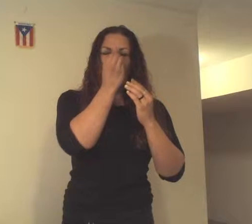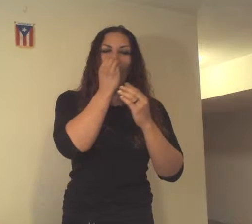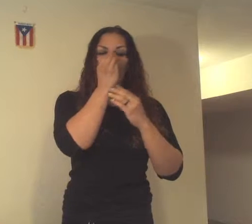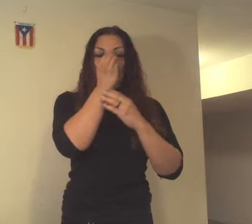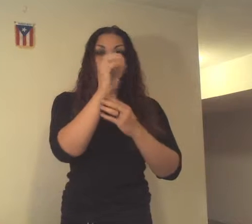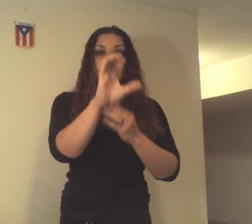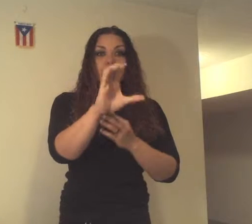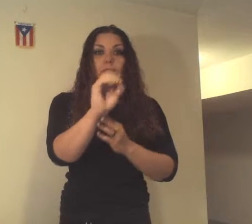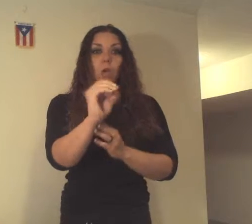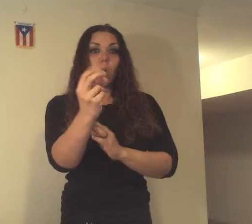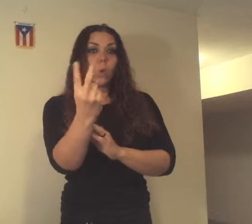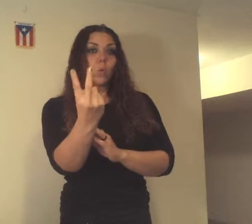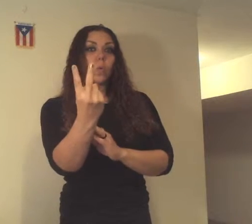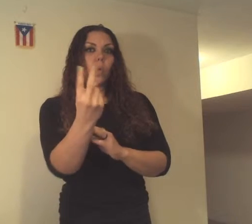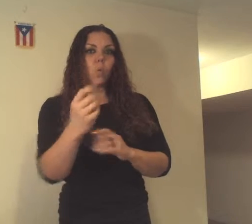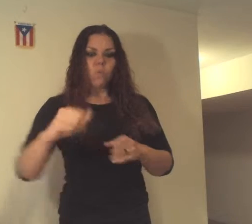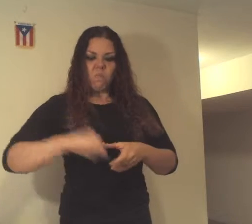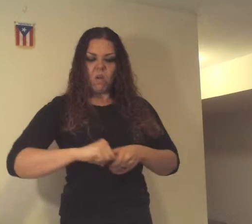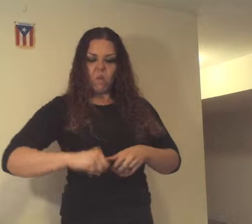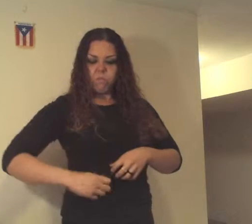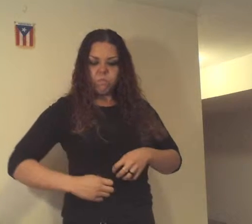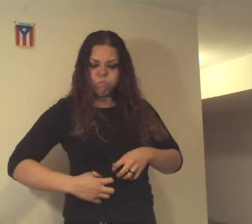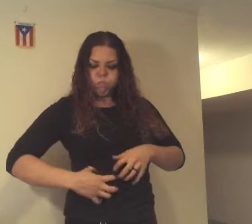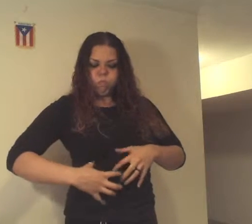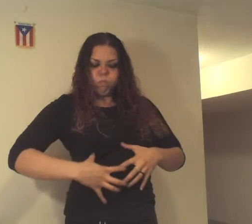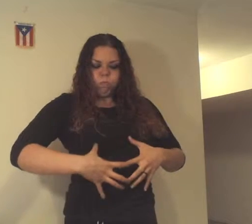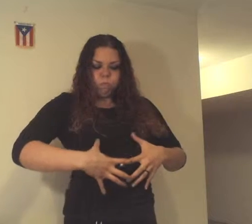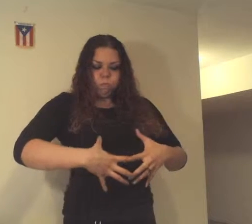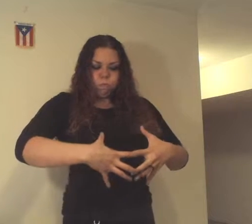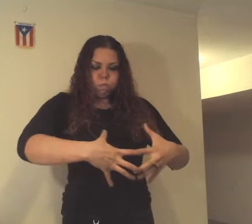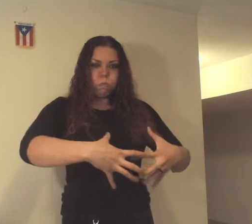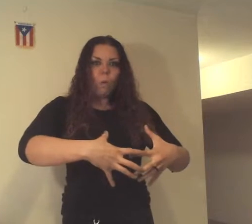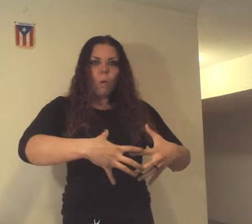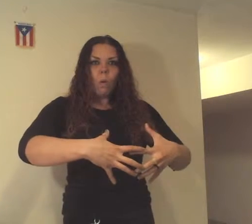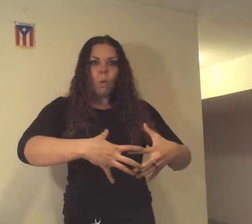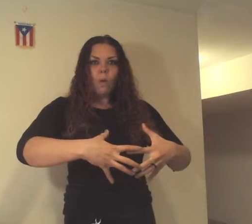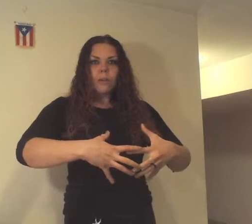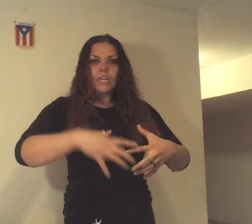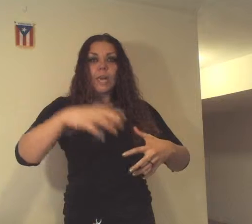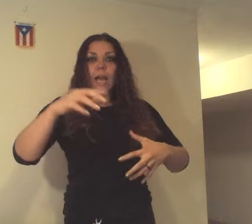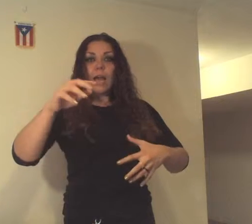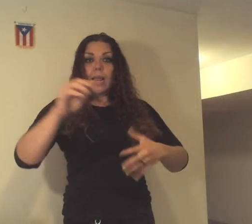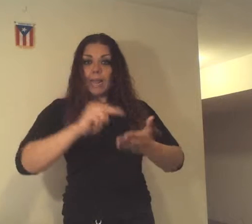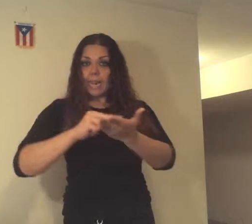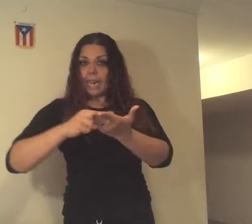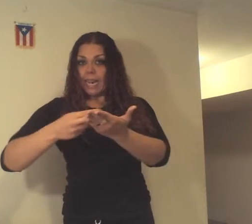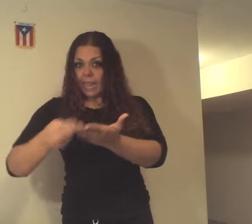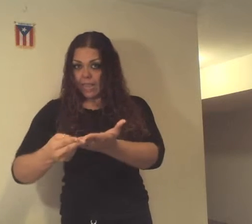one of these sharp, pointy things into their abdomen. It's dangerous stuff.